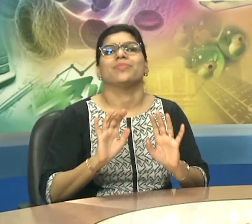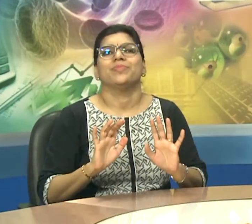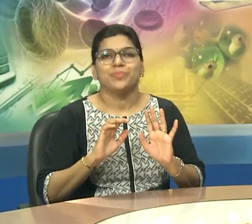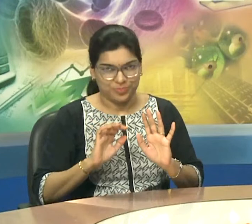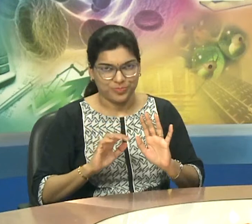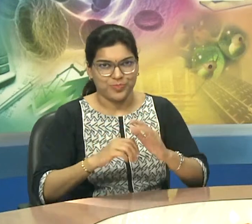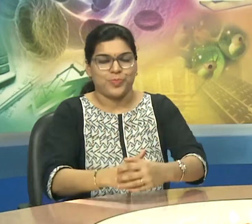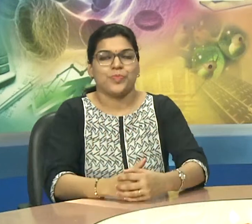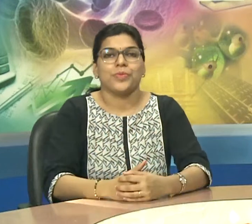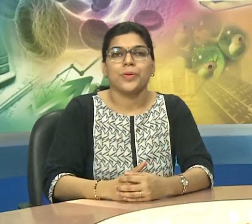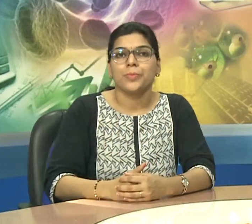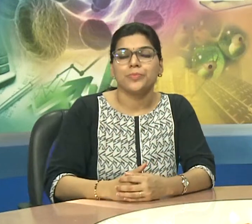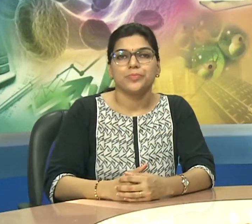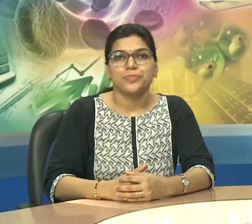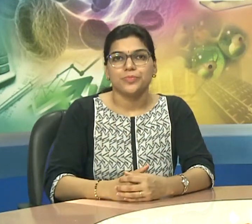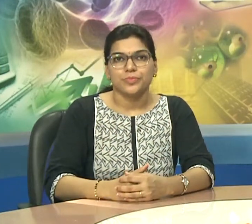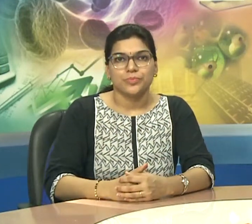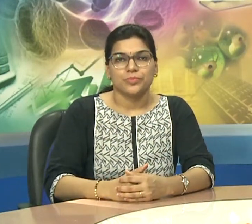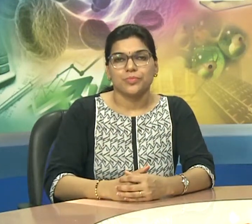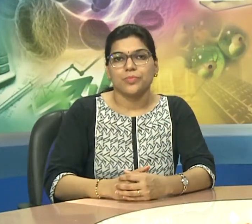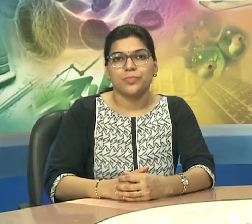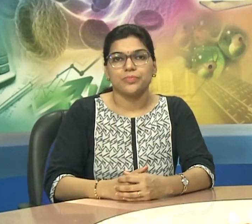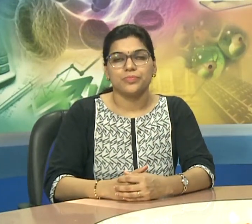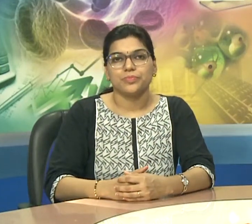Sonu could come to work.